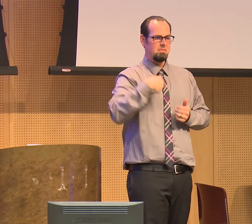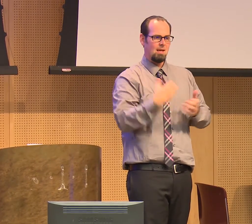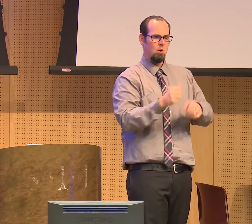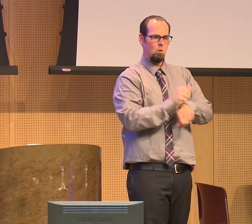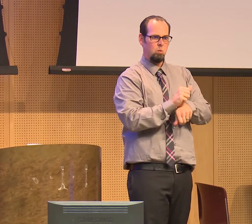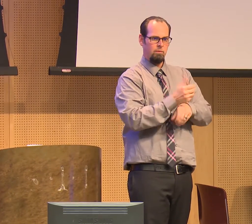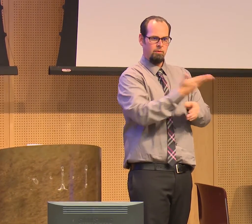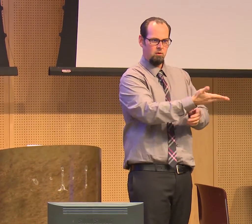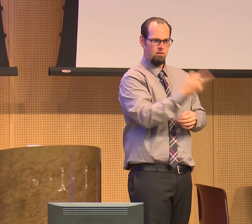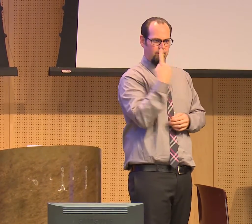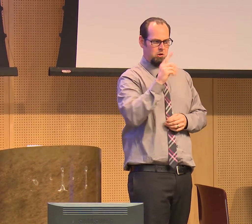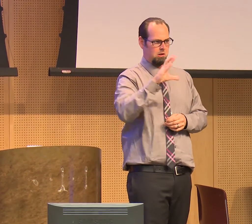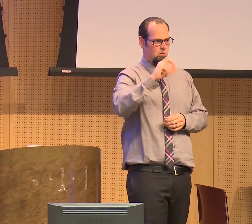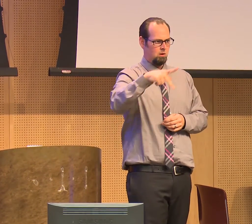I spoke with the vice president.